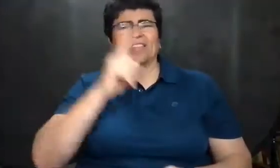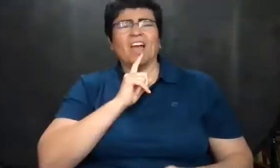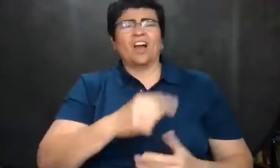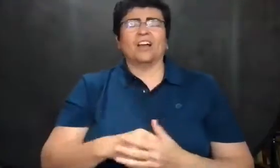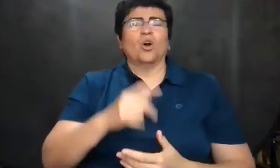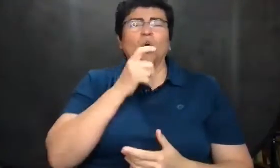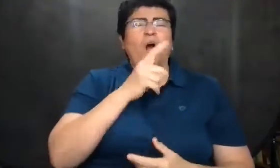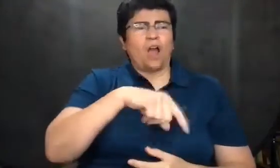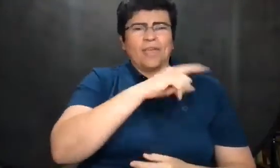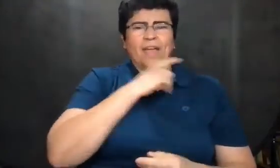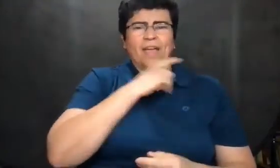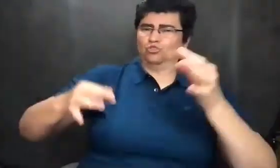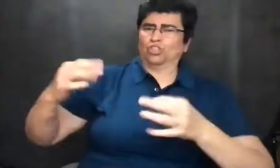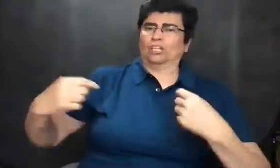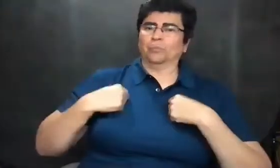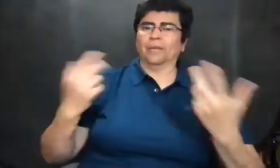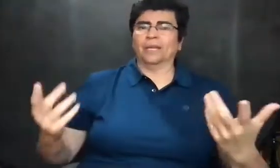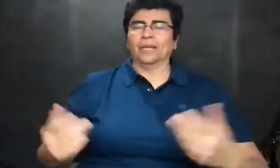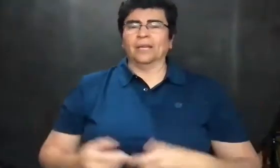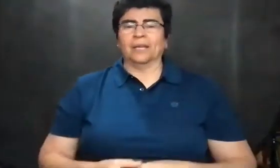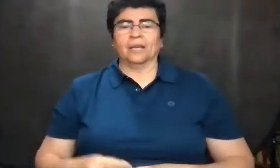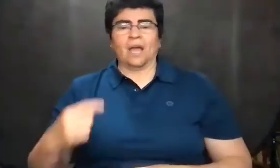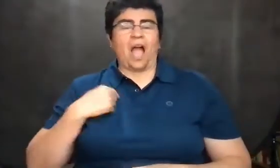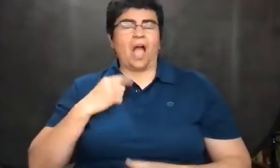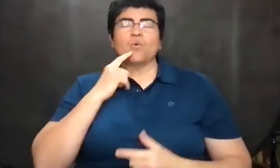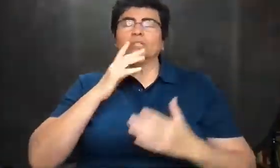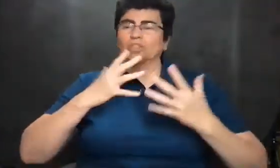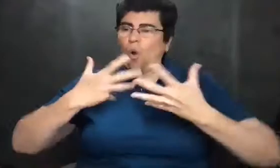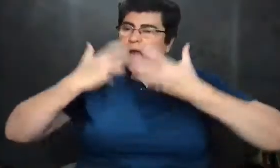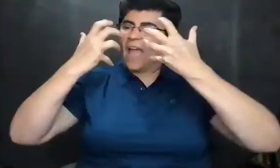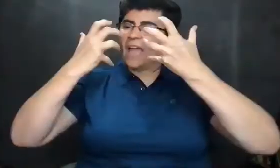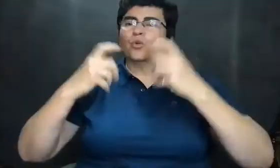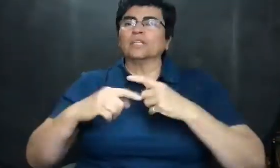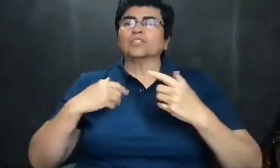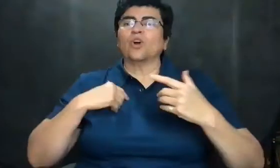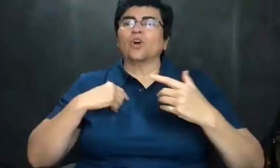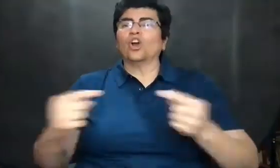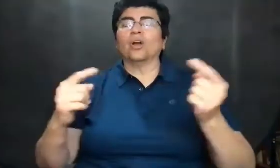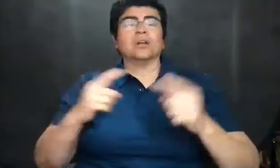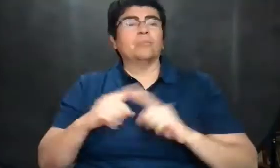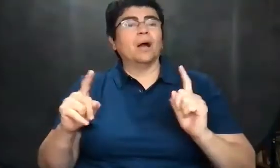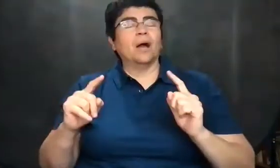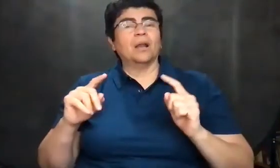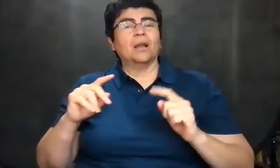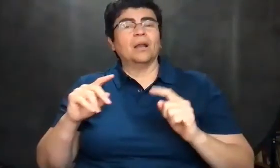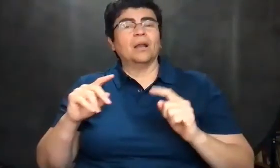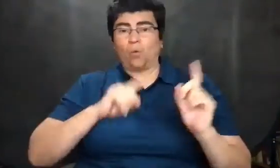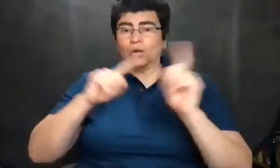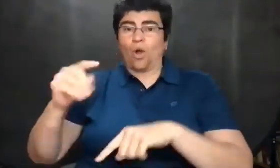they to judge me? And I just was so angry and so hurt. And yet, on the other hand, I'd come home and I'd be on my knees in front of my